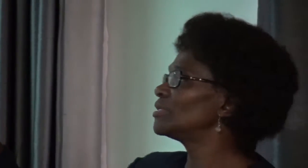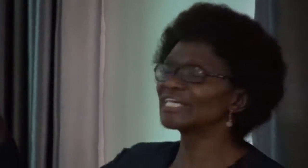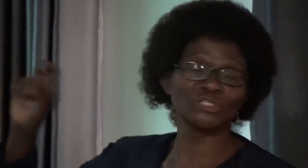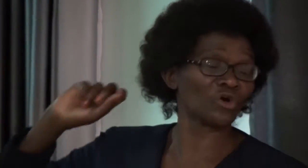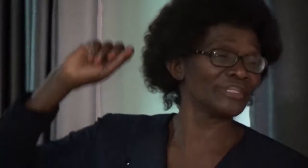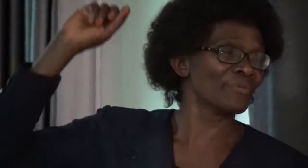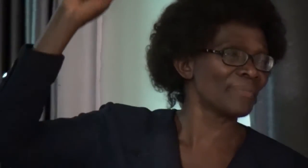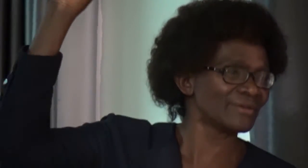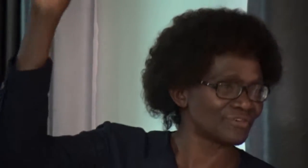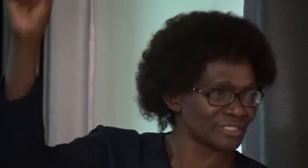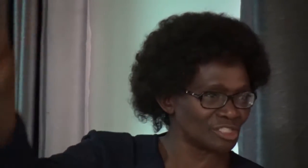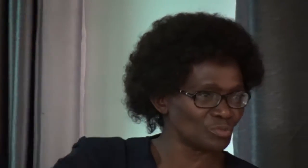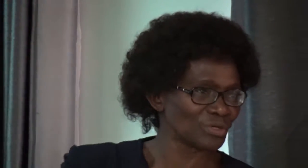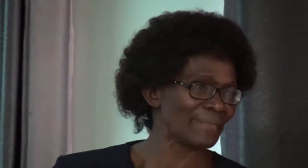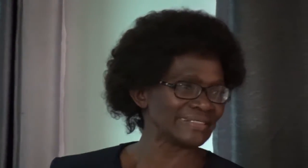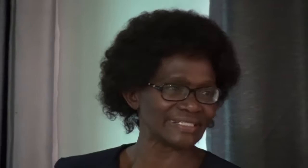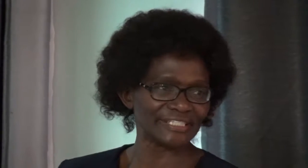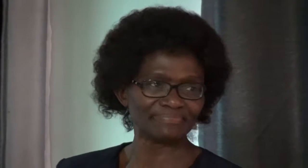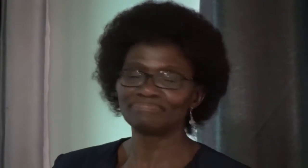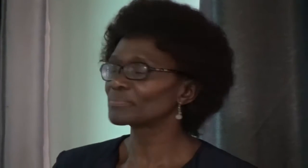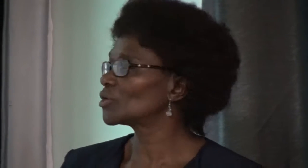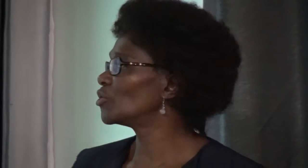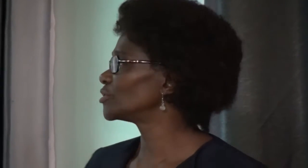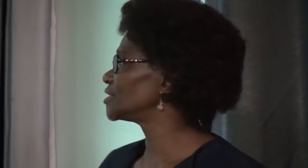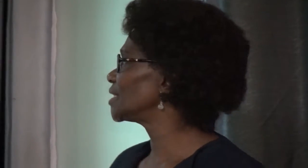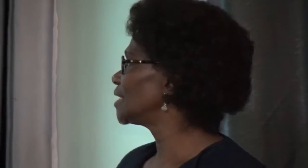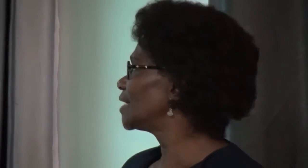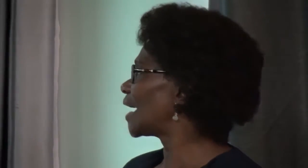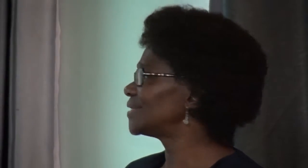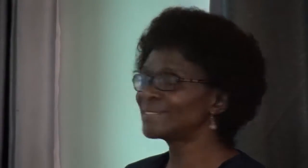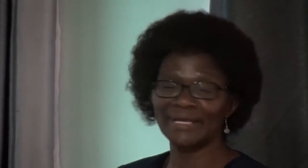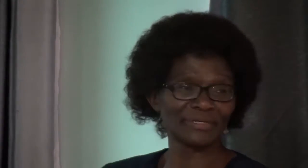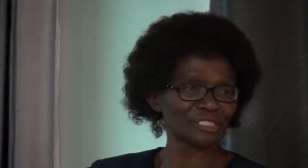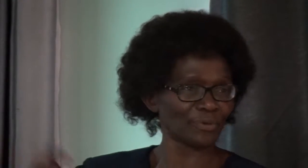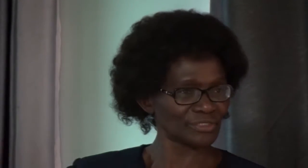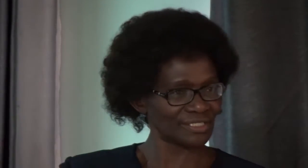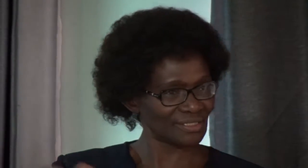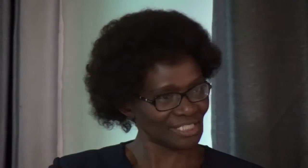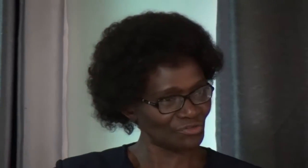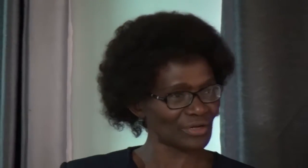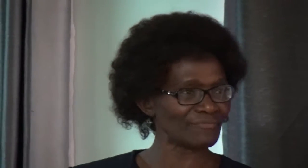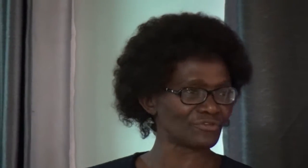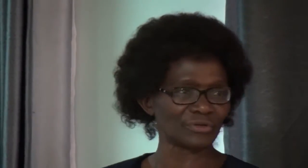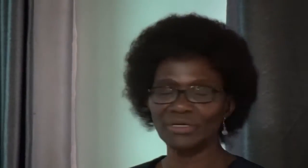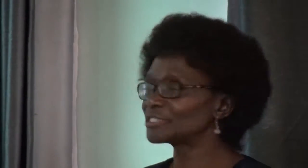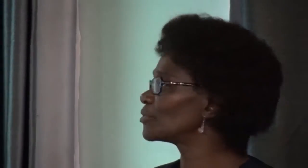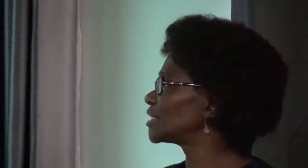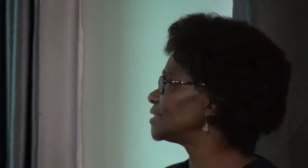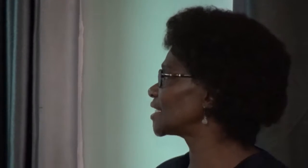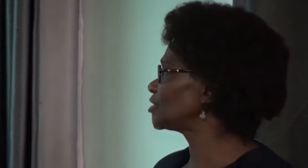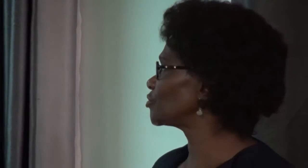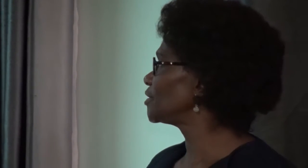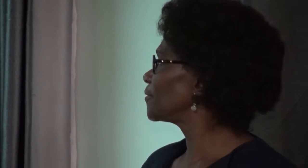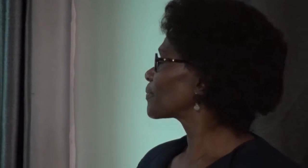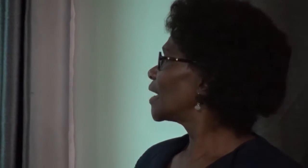virtual communication on the mobile phone. Choop, a message goes. And then there is the response. There's forum for response